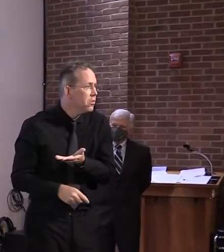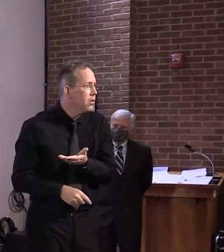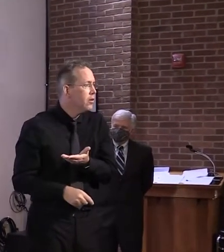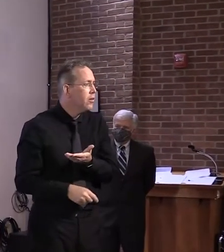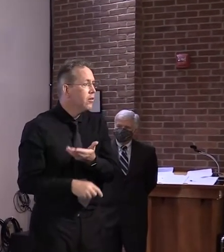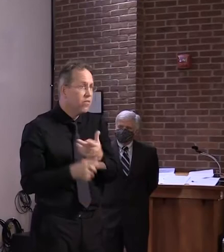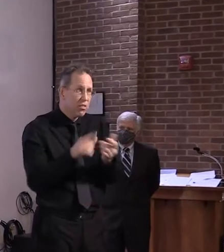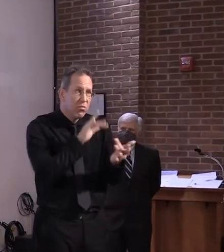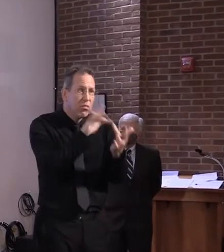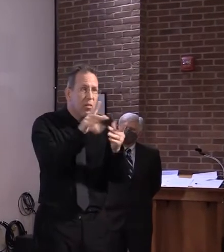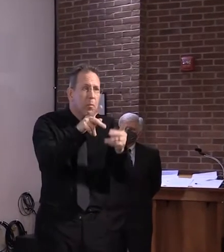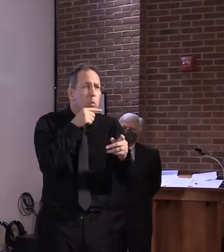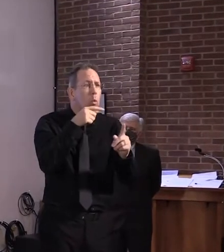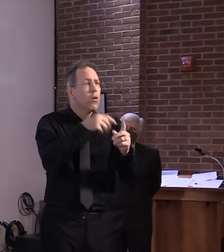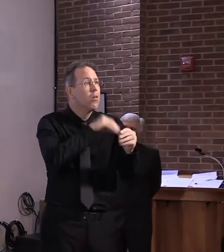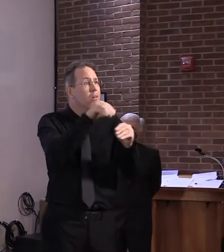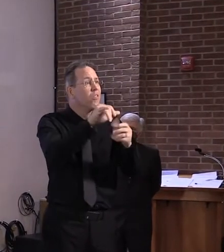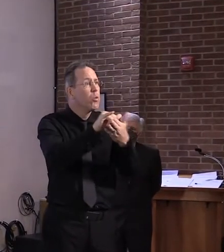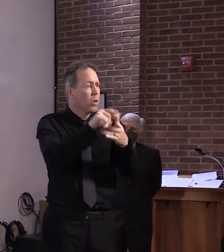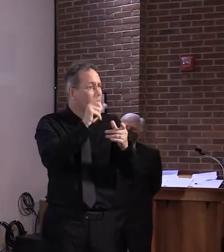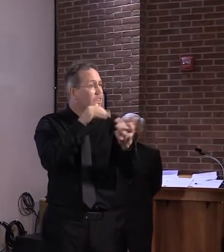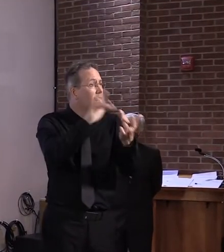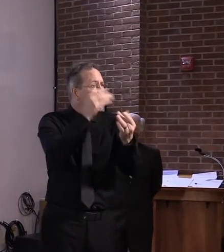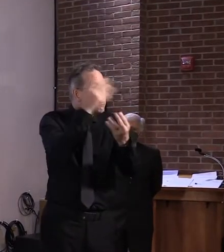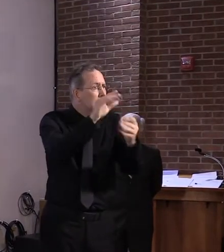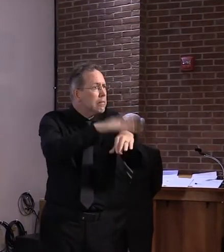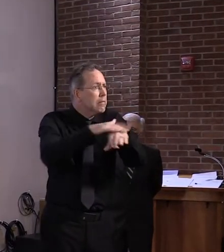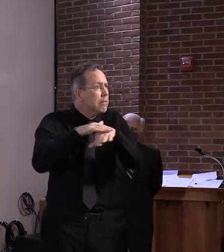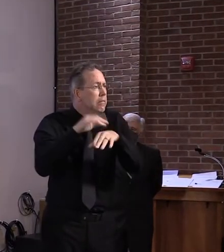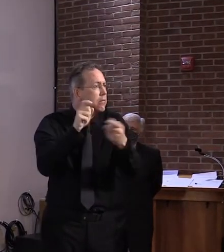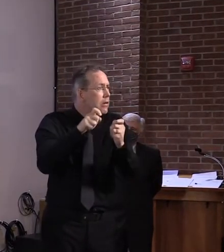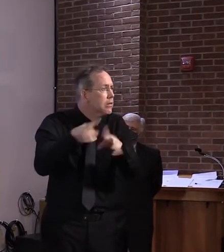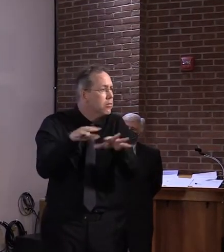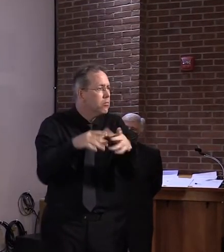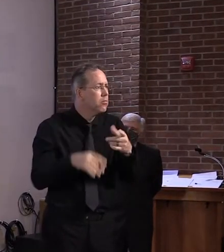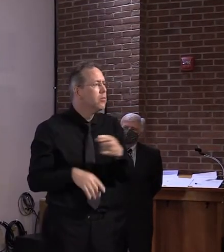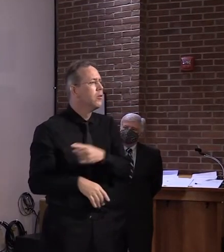The last I was aware, which is just during the weekend,